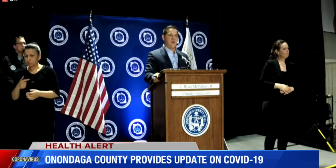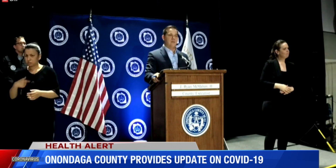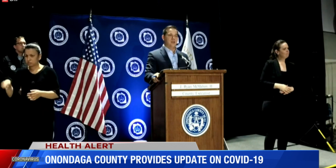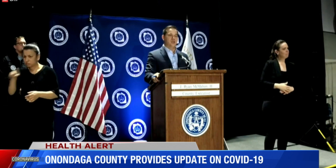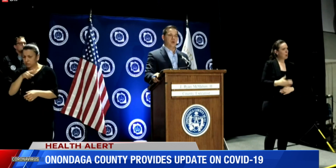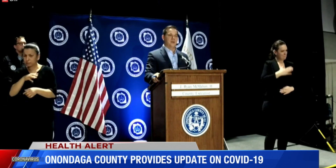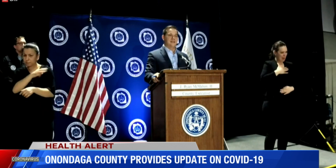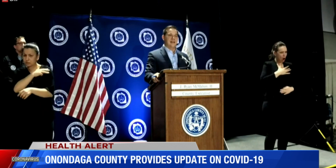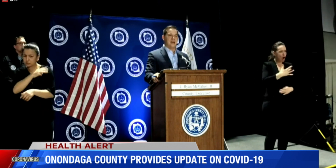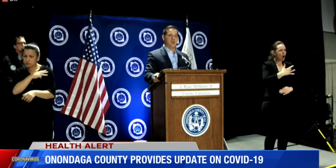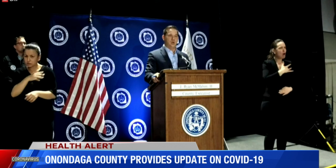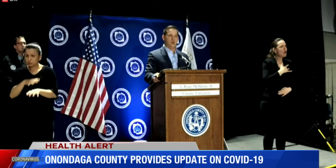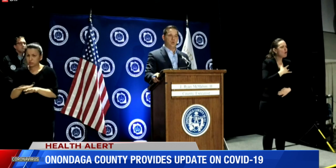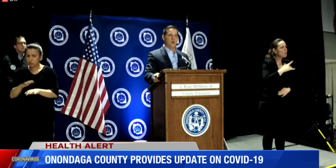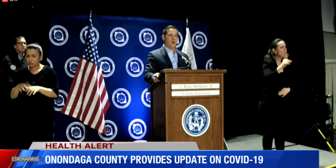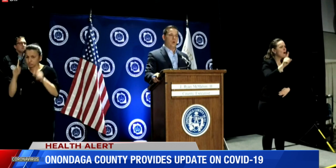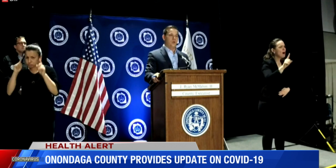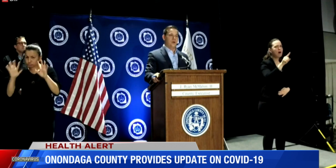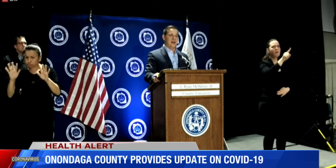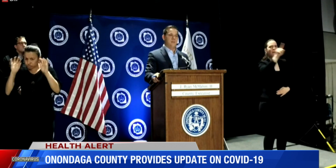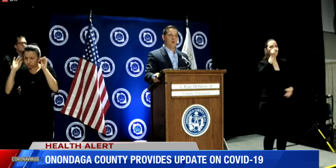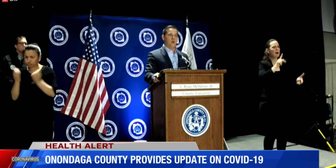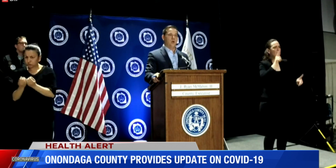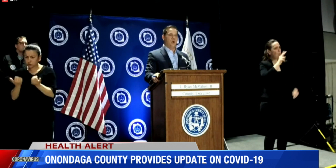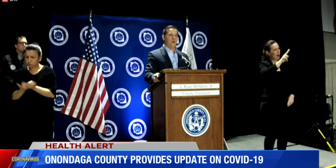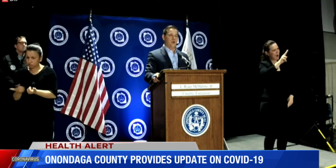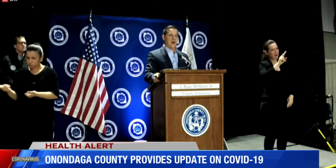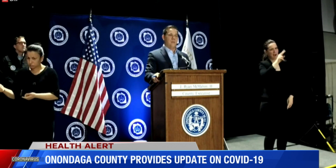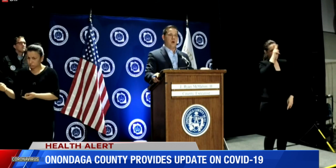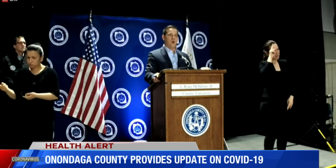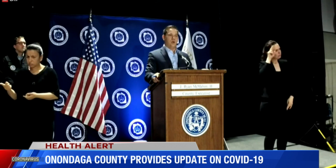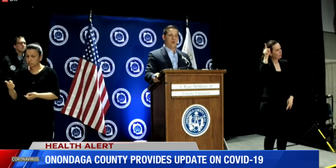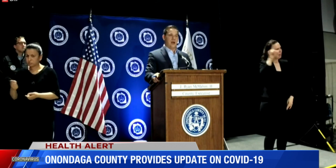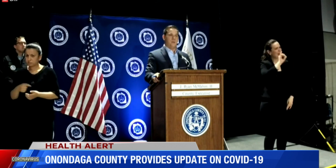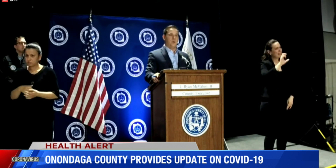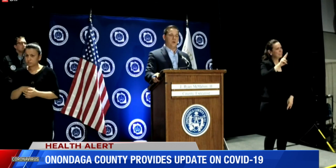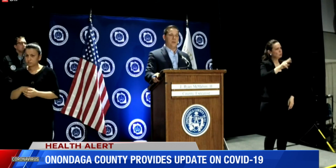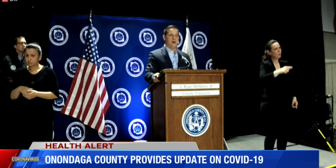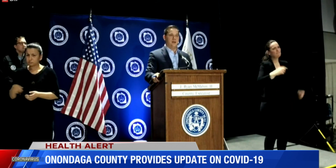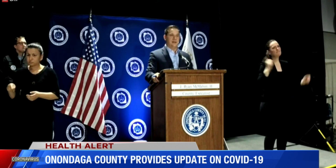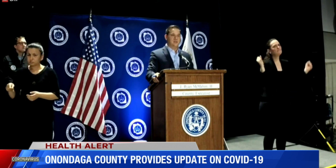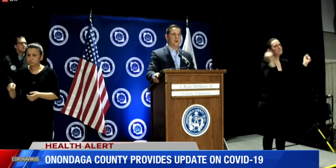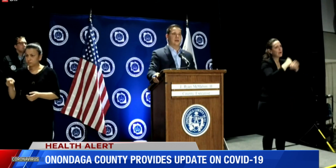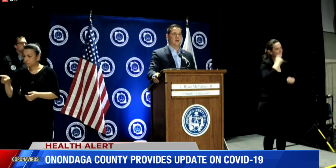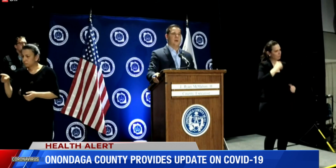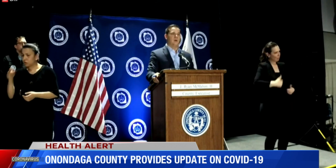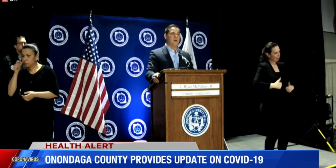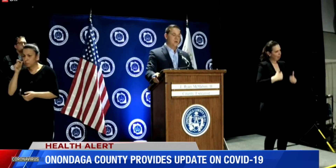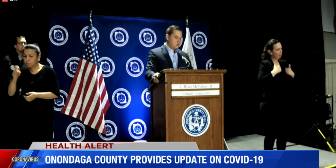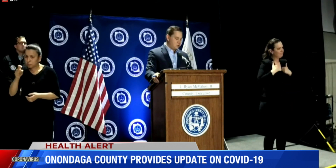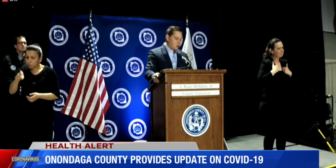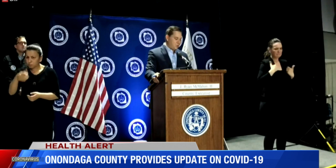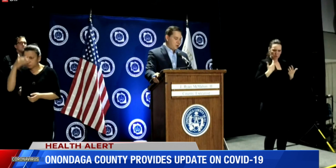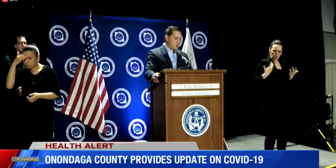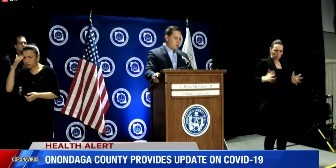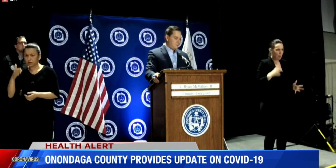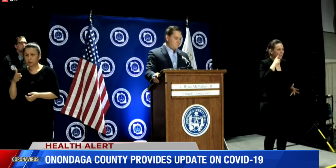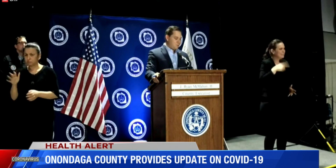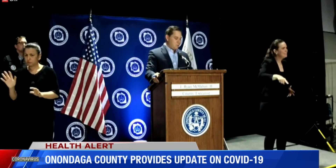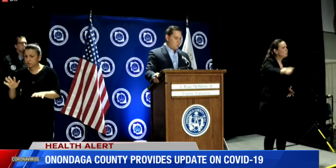and how I make sure that's not you or your neighbor or your grandma or your grandpa or your parent. That's what I care about.